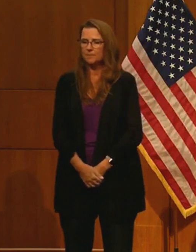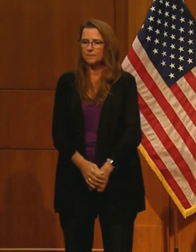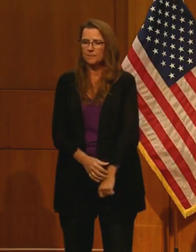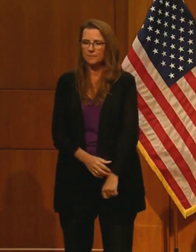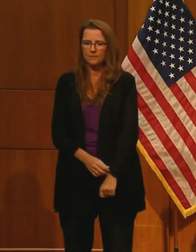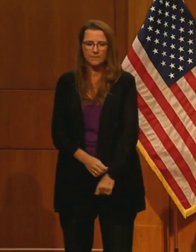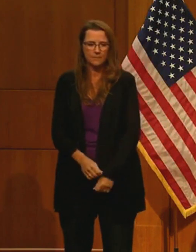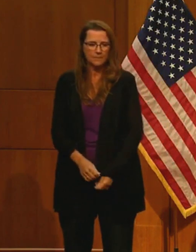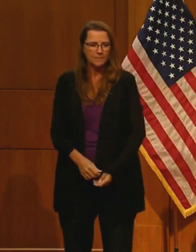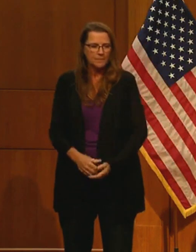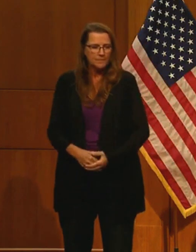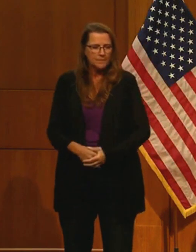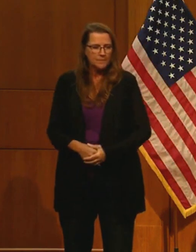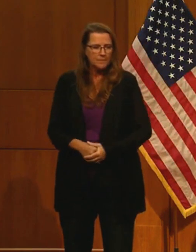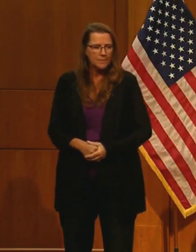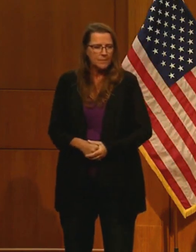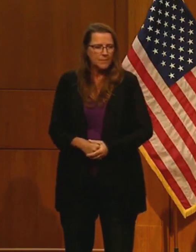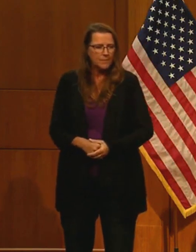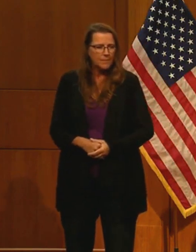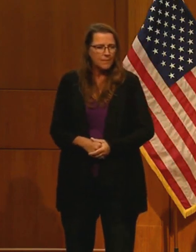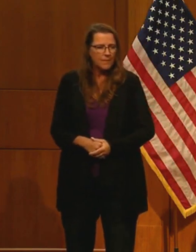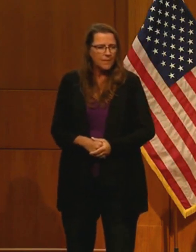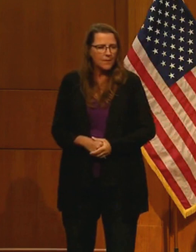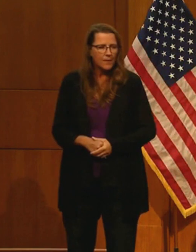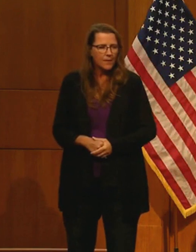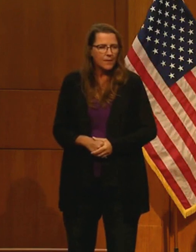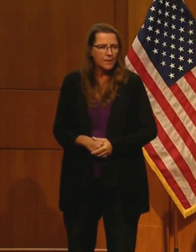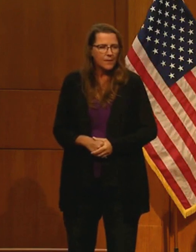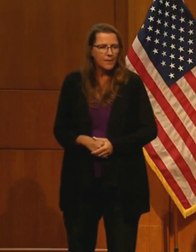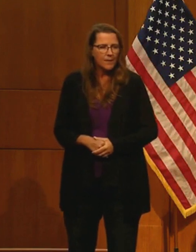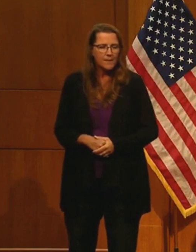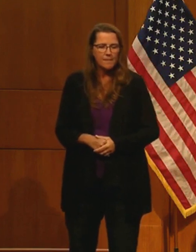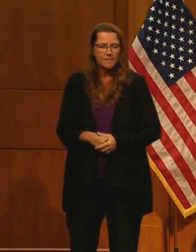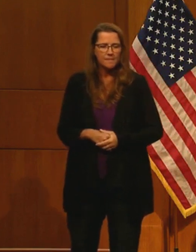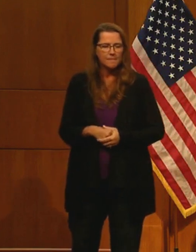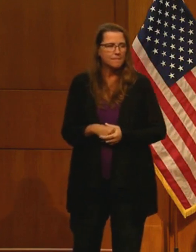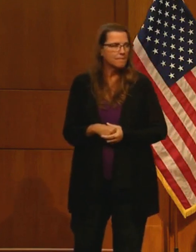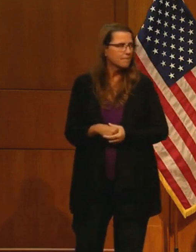Is that, okay, Jimmy with the Suffolk News Herald?